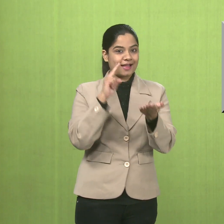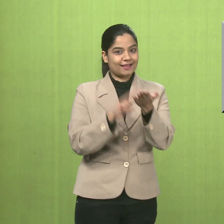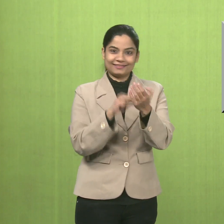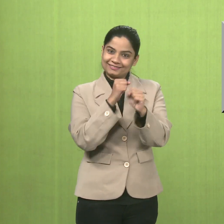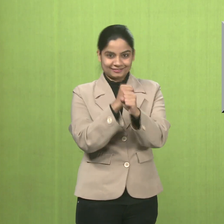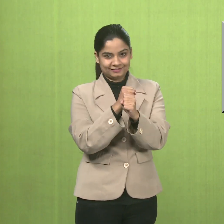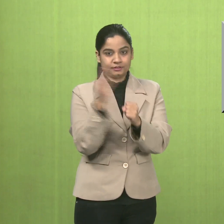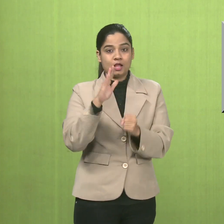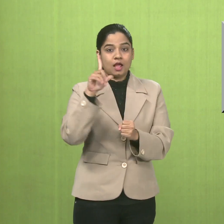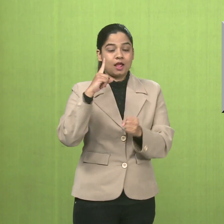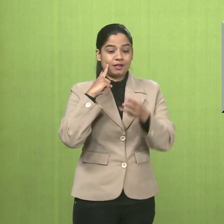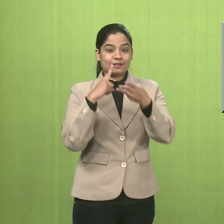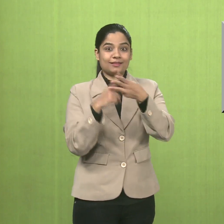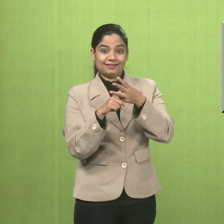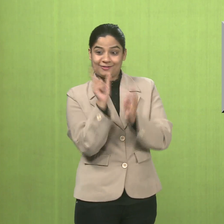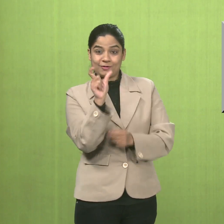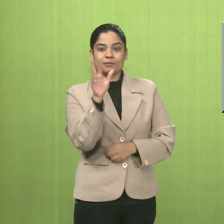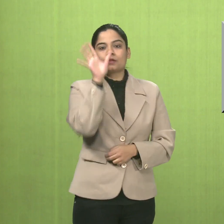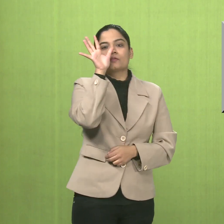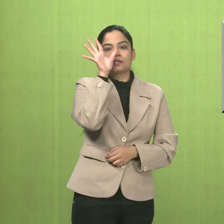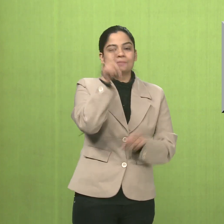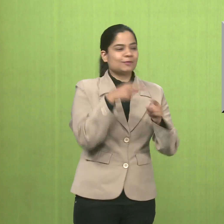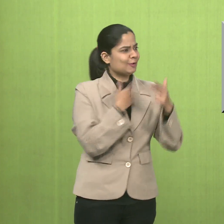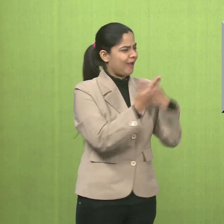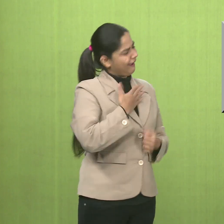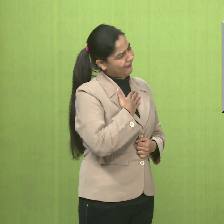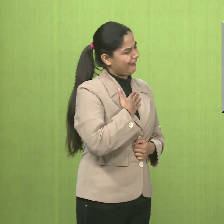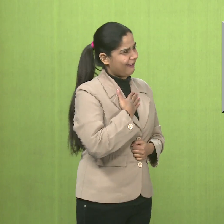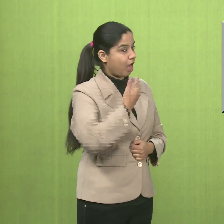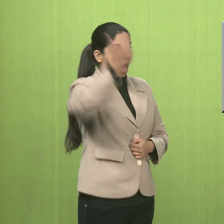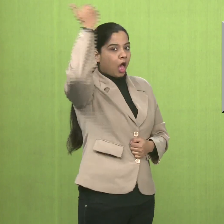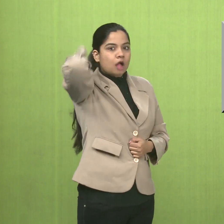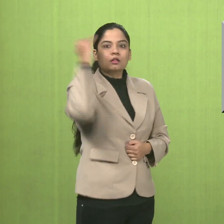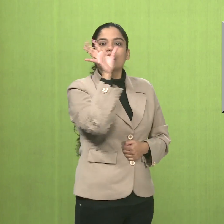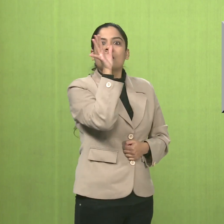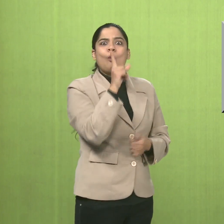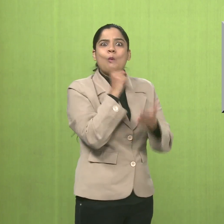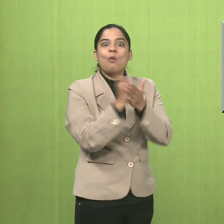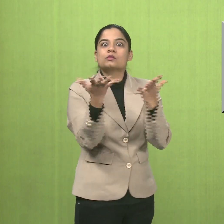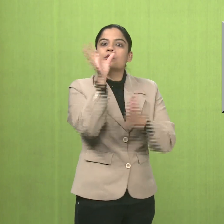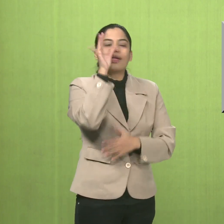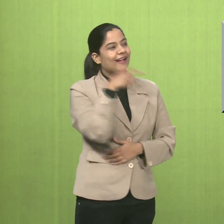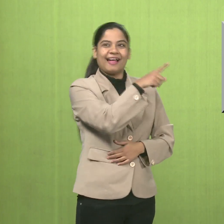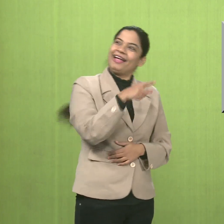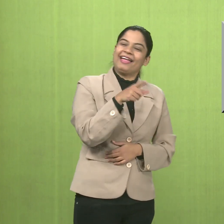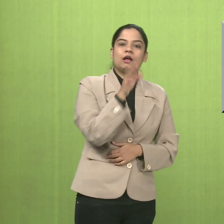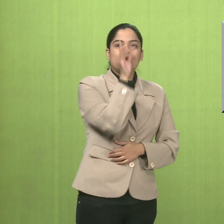Telling, lie, to make an untrue statement with the intent that you're deceiving someone.